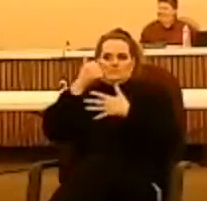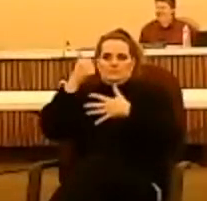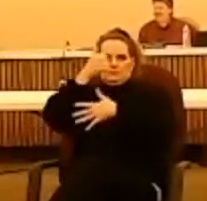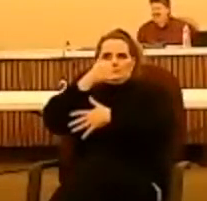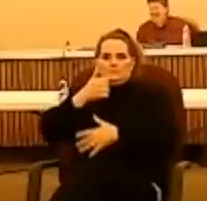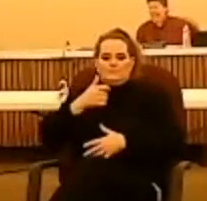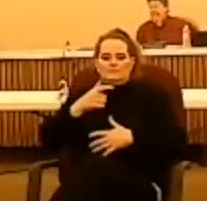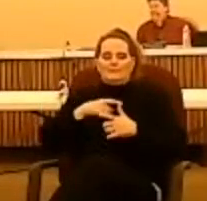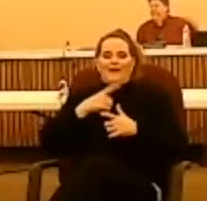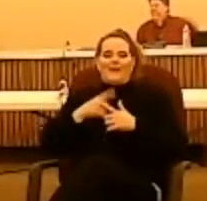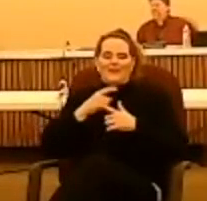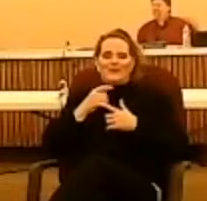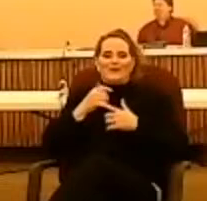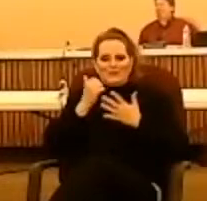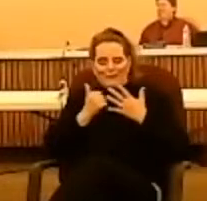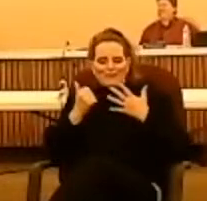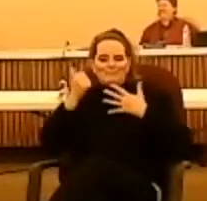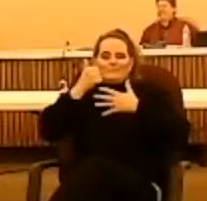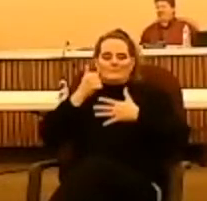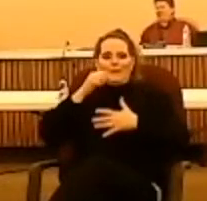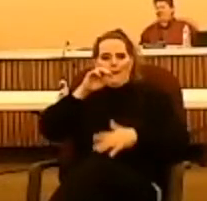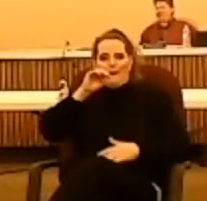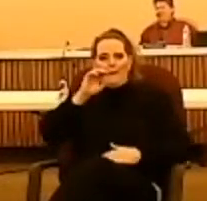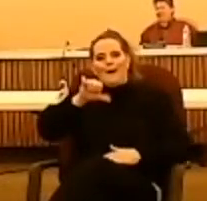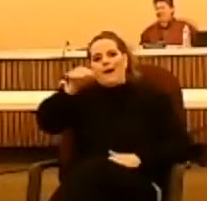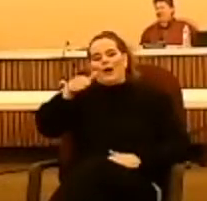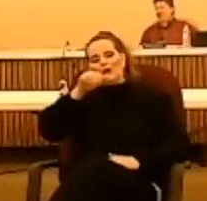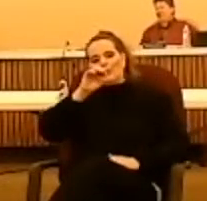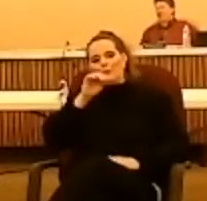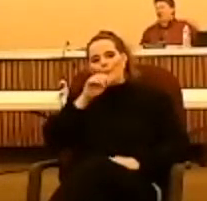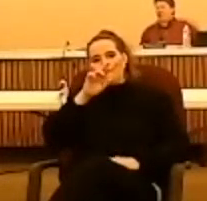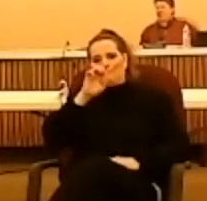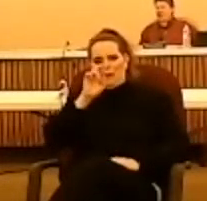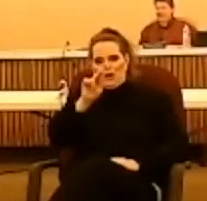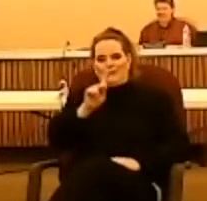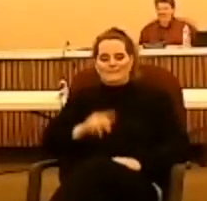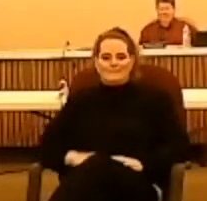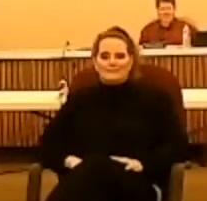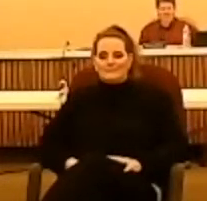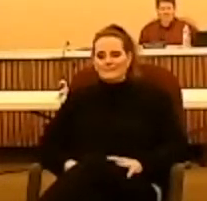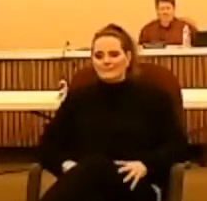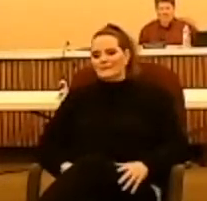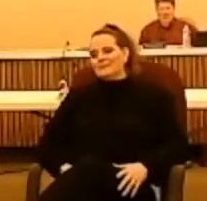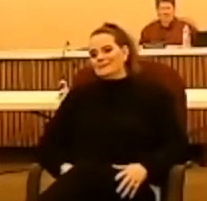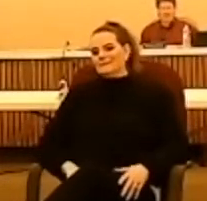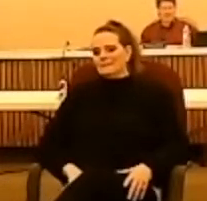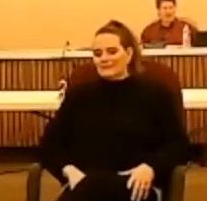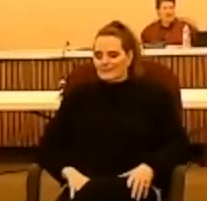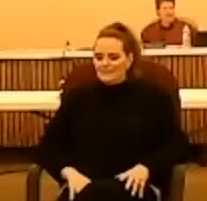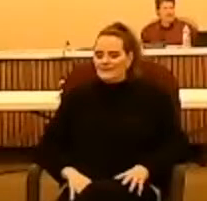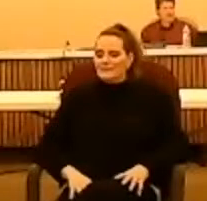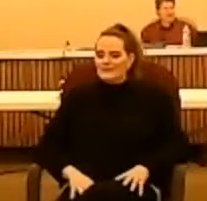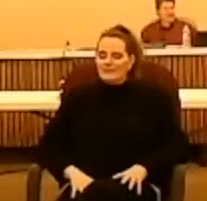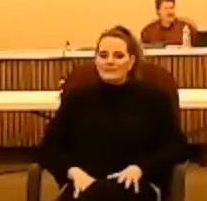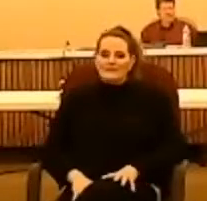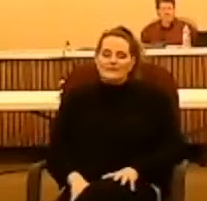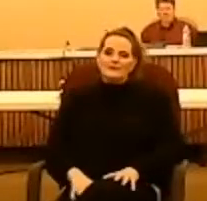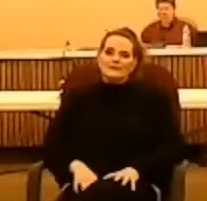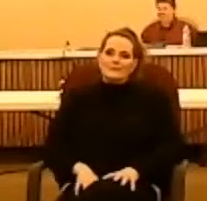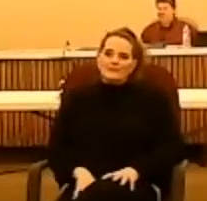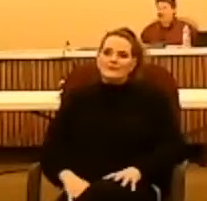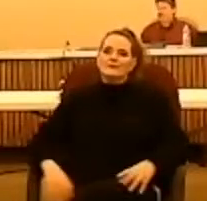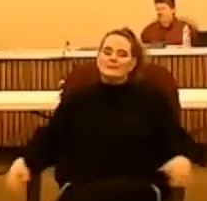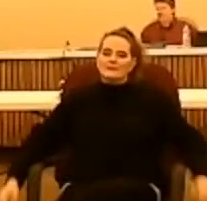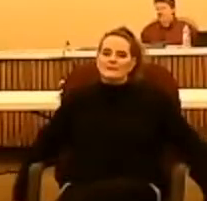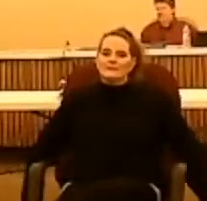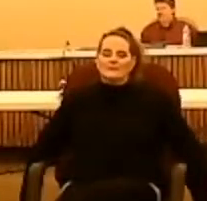You have to be marked to work in the fire department. Apparently. At least to be in the line of succession. Yeah,